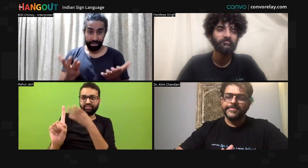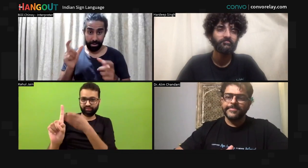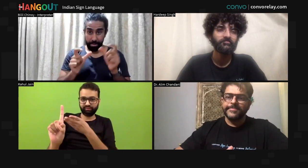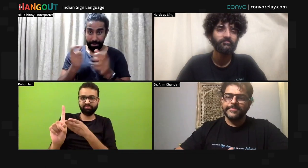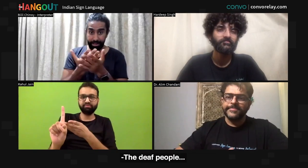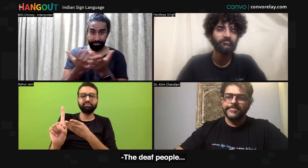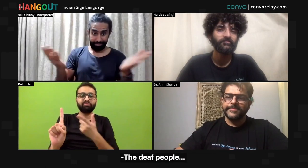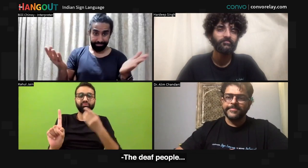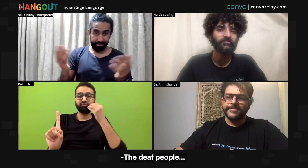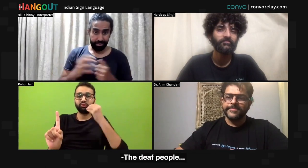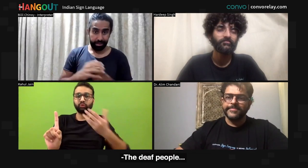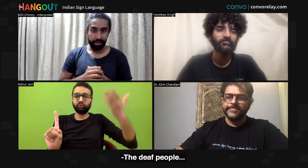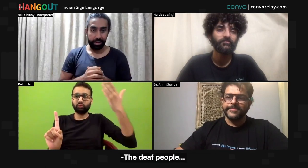Um, the deaf people, um,